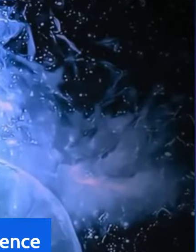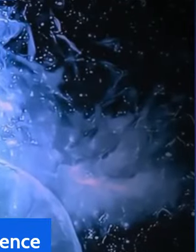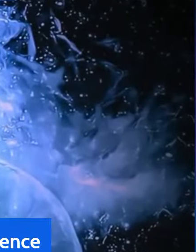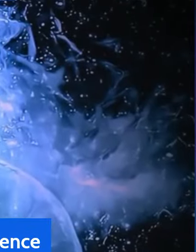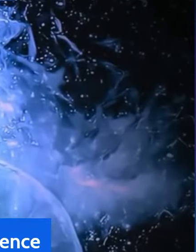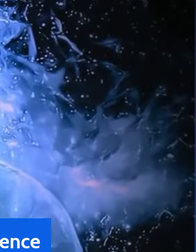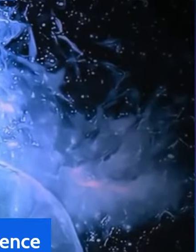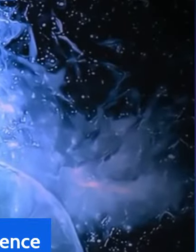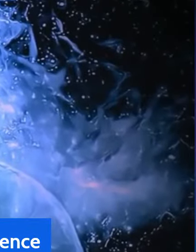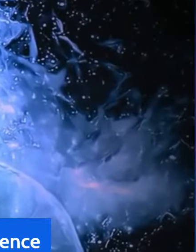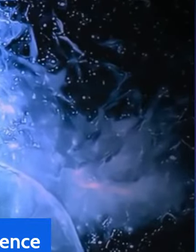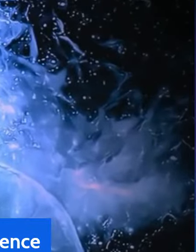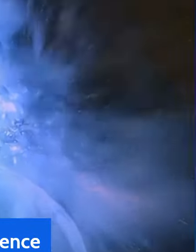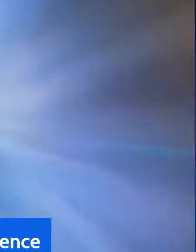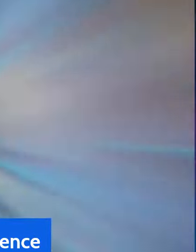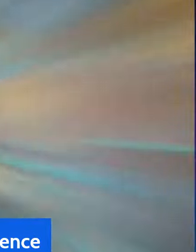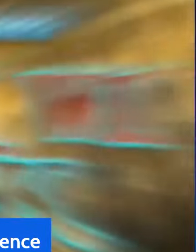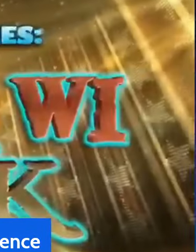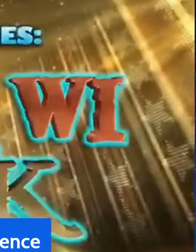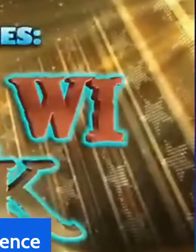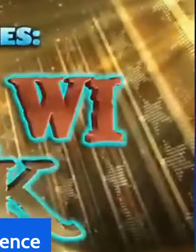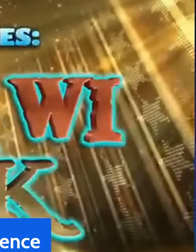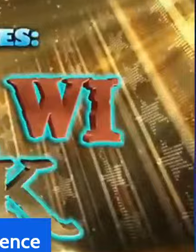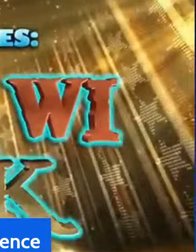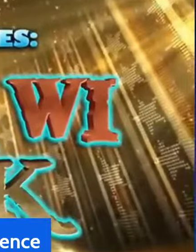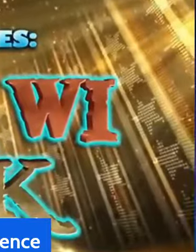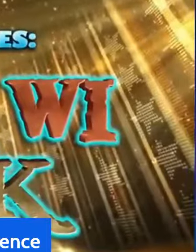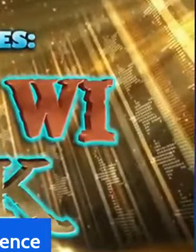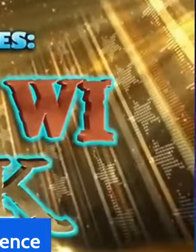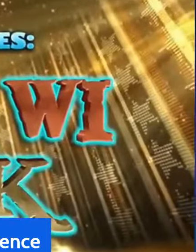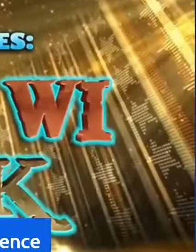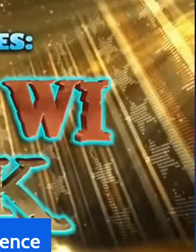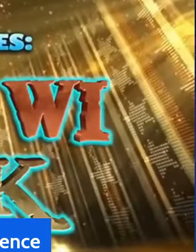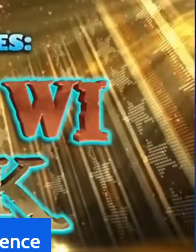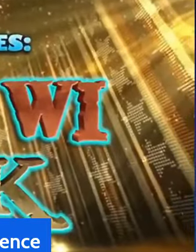talk, people, make we talk.